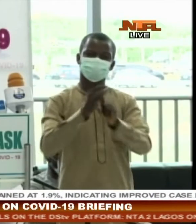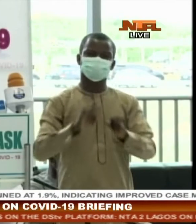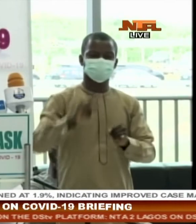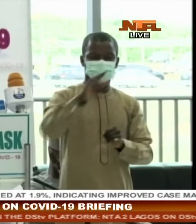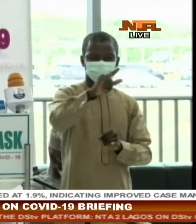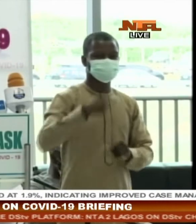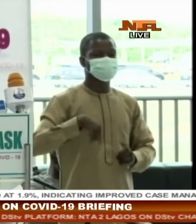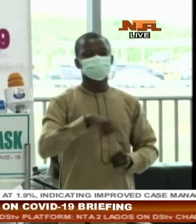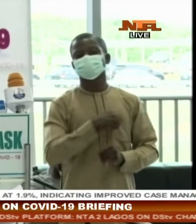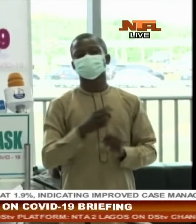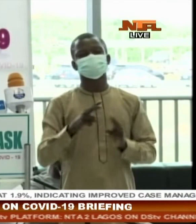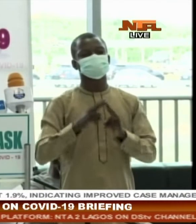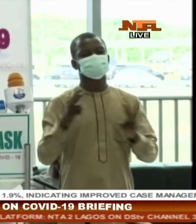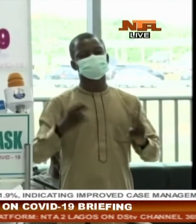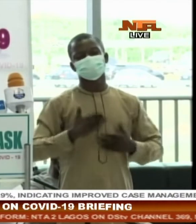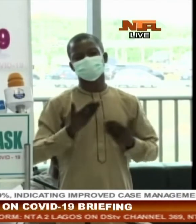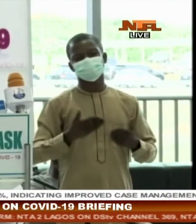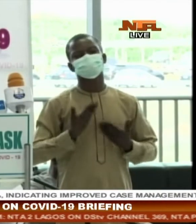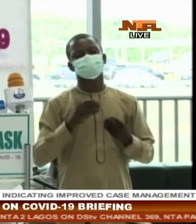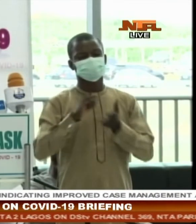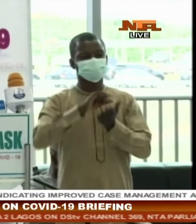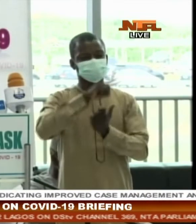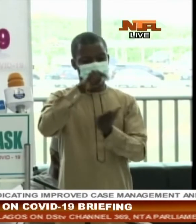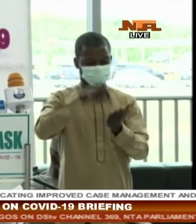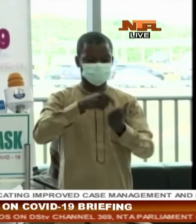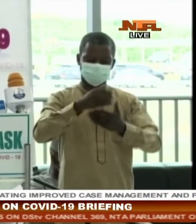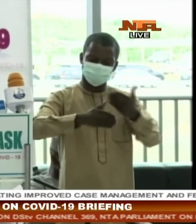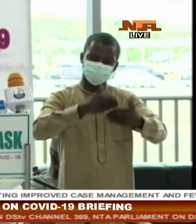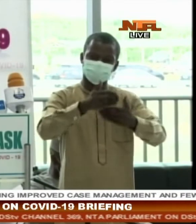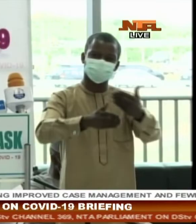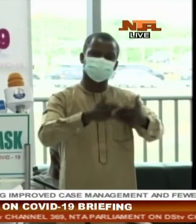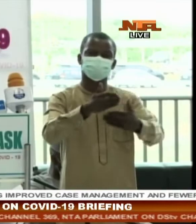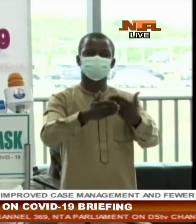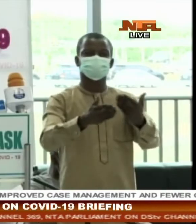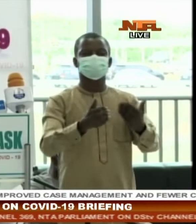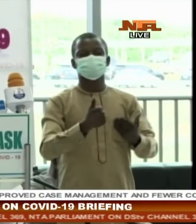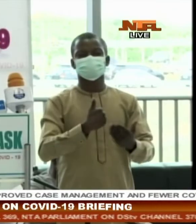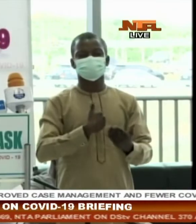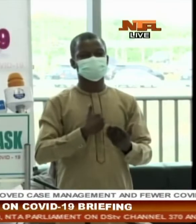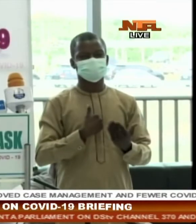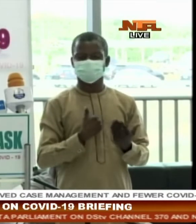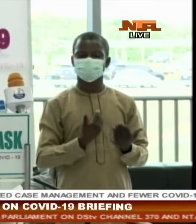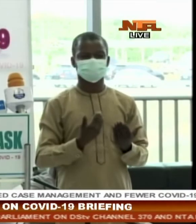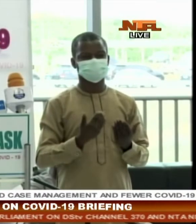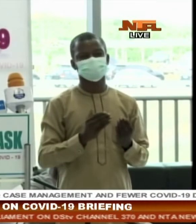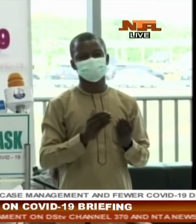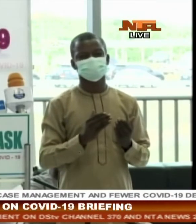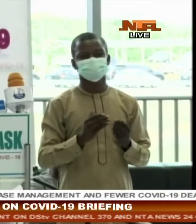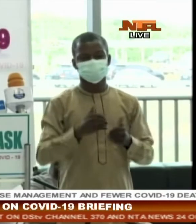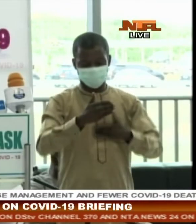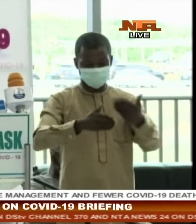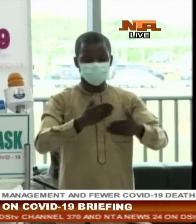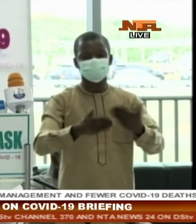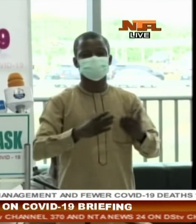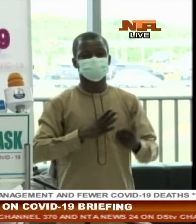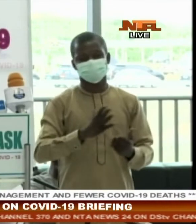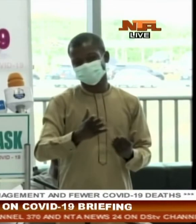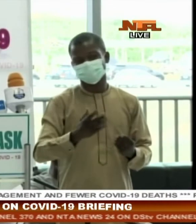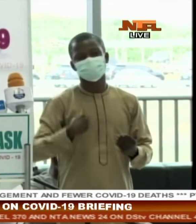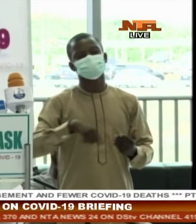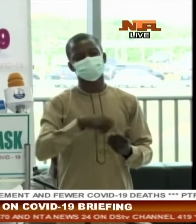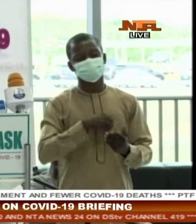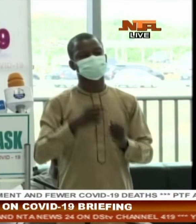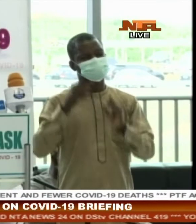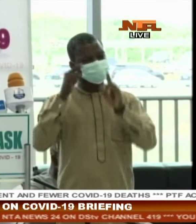pleased that this process has gone quite smoothly, and we aim to open